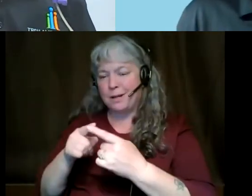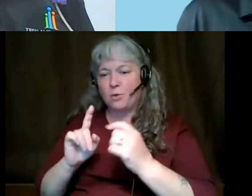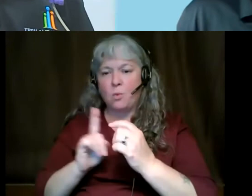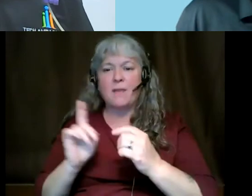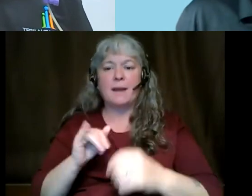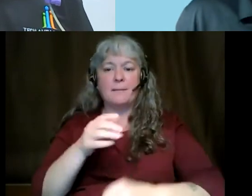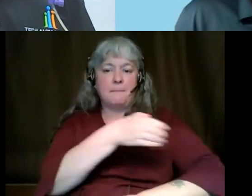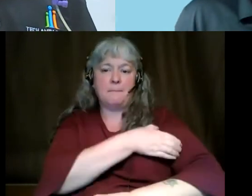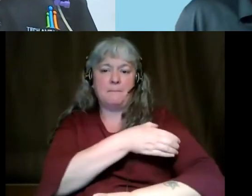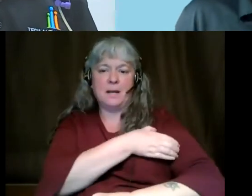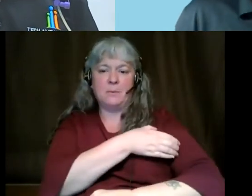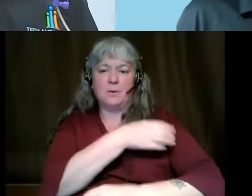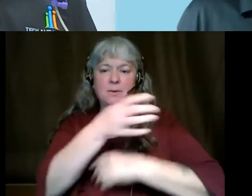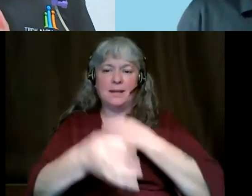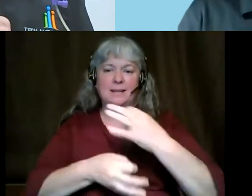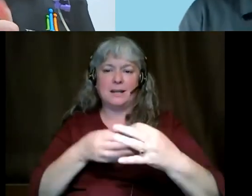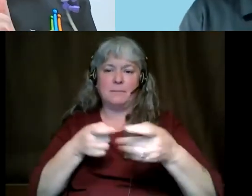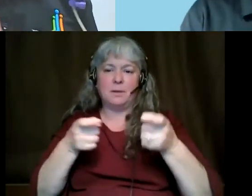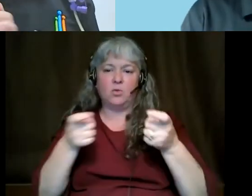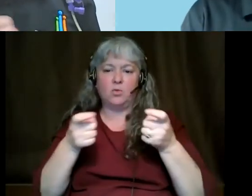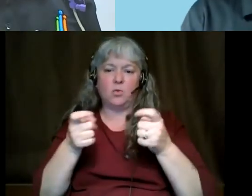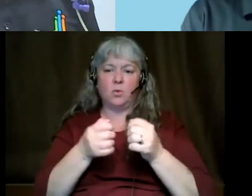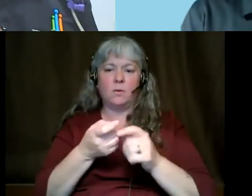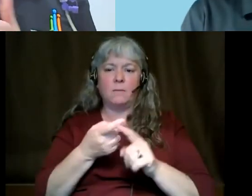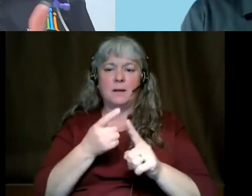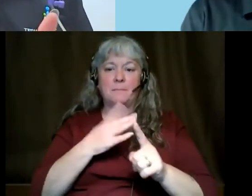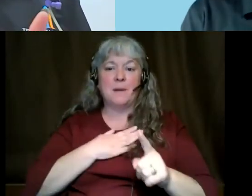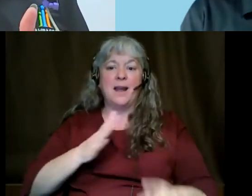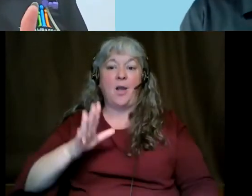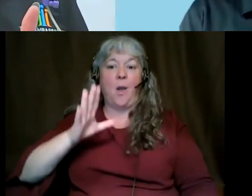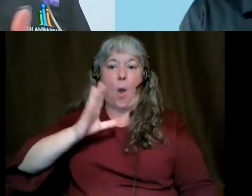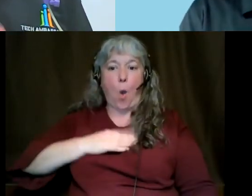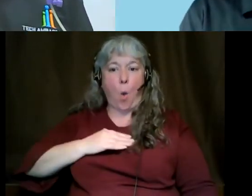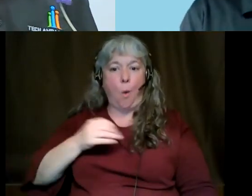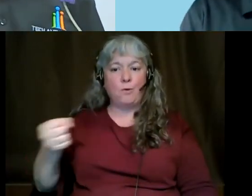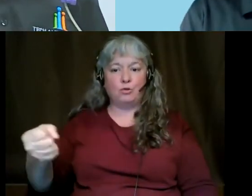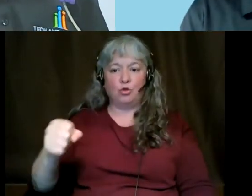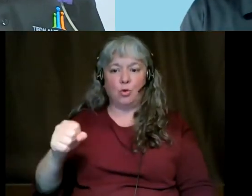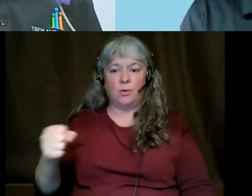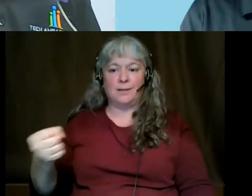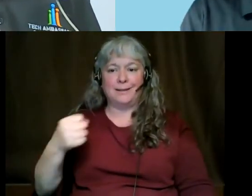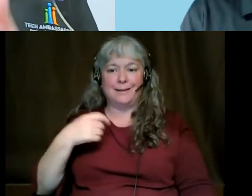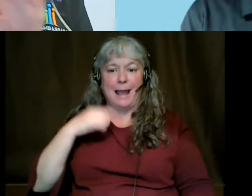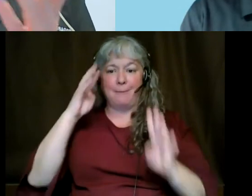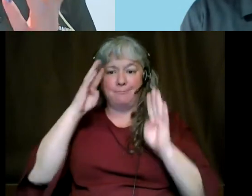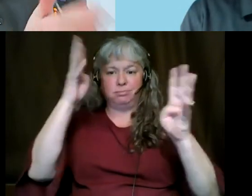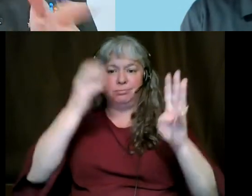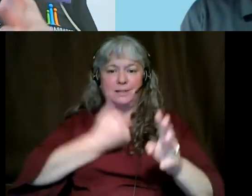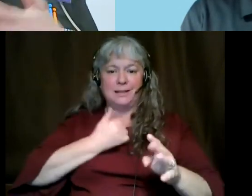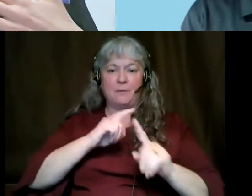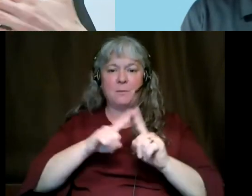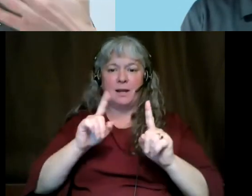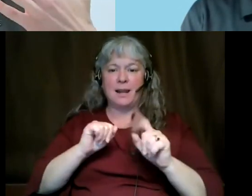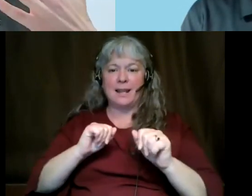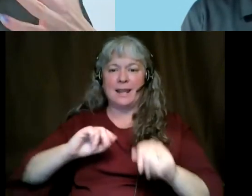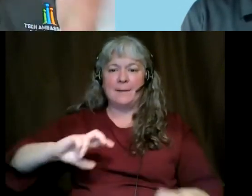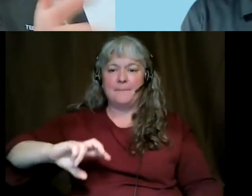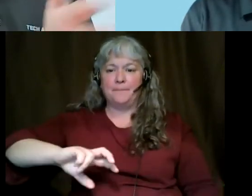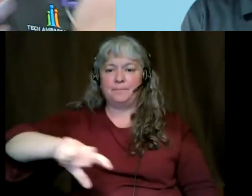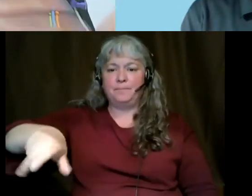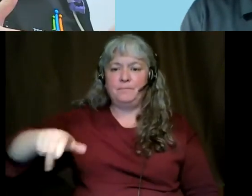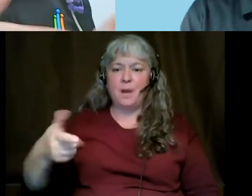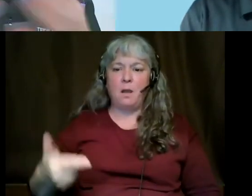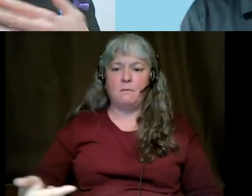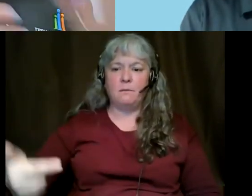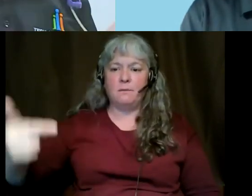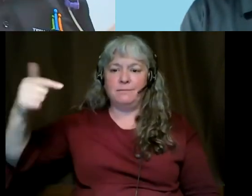controlled by the joystick that I've DIY'd myself for mine, that I could flip that around for exactly someone who is pushing